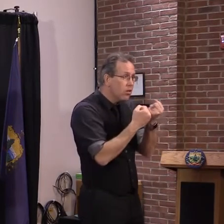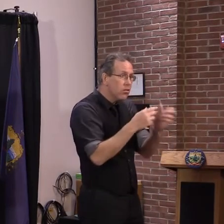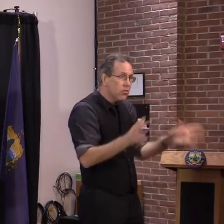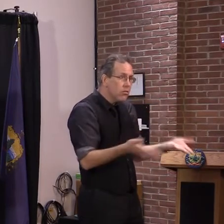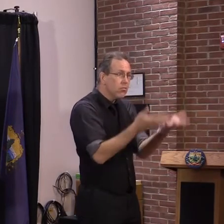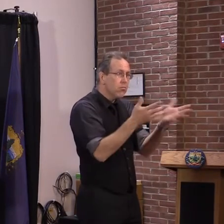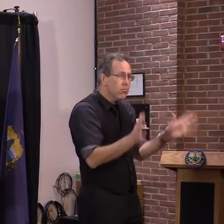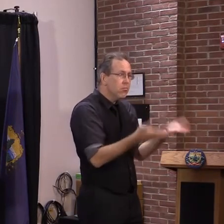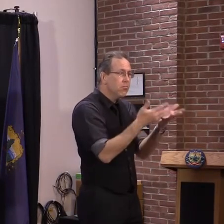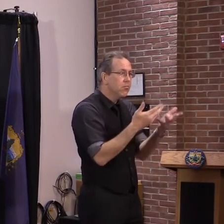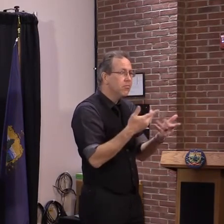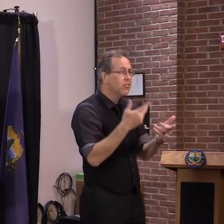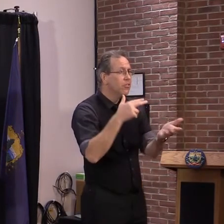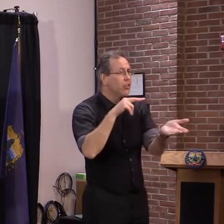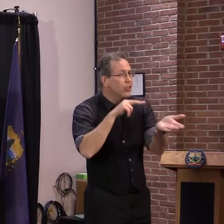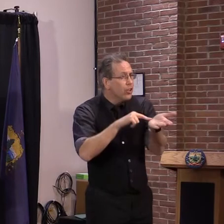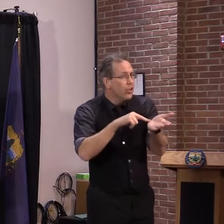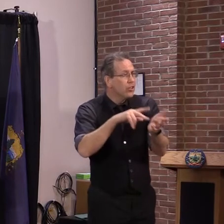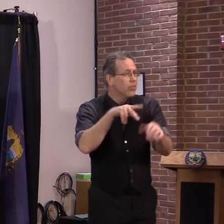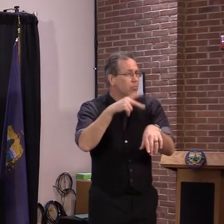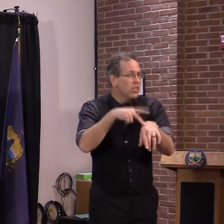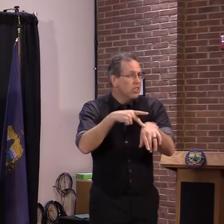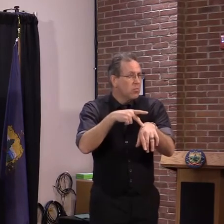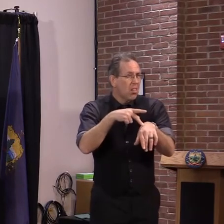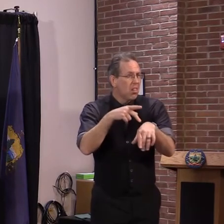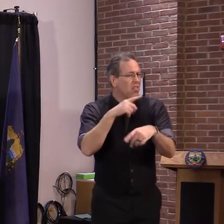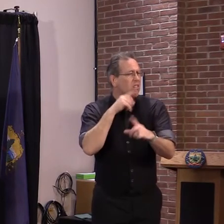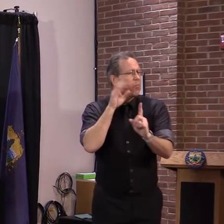or administrators. It's really about the kids.